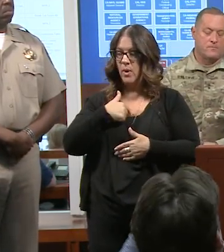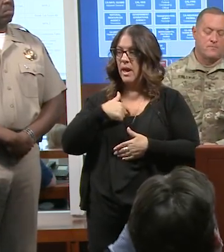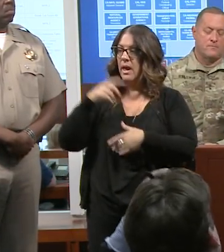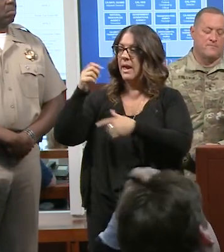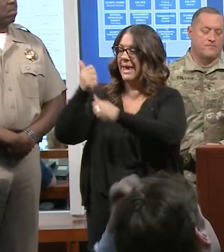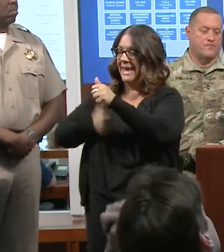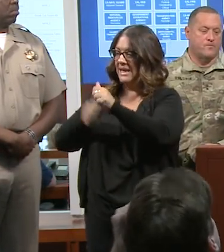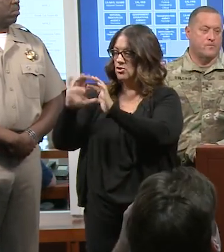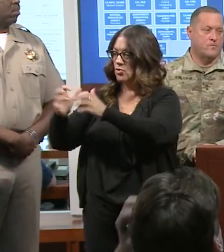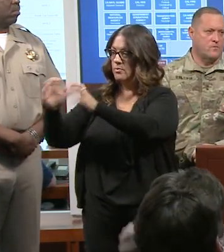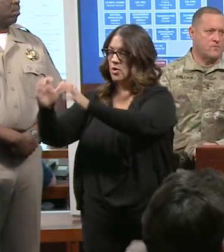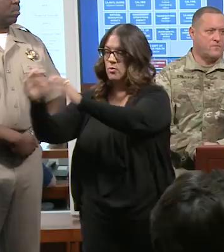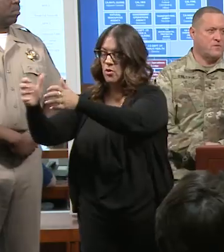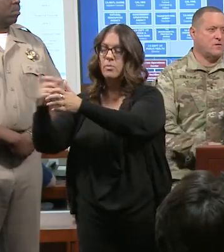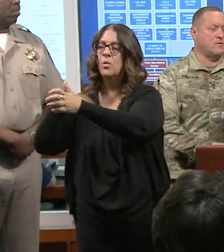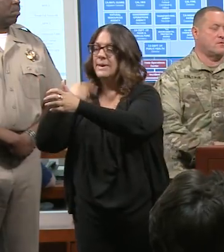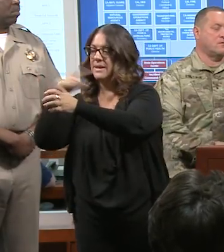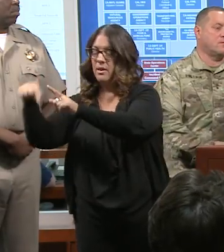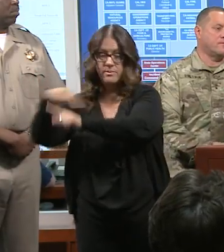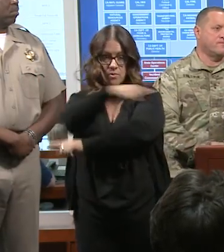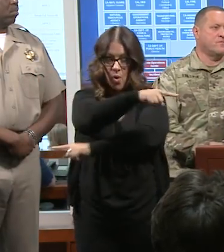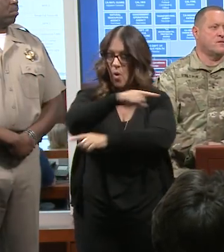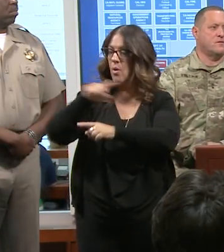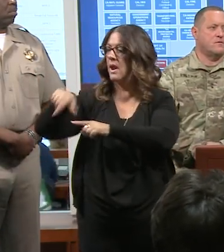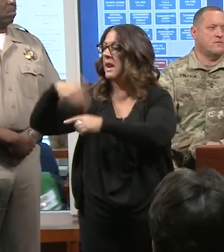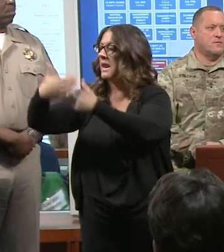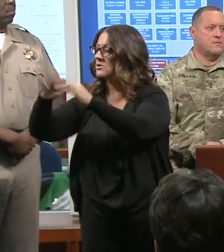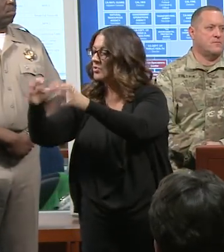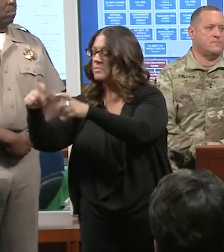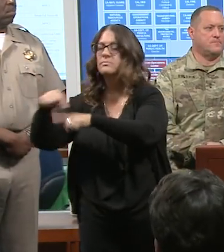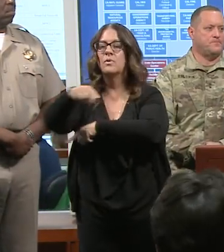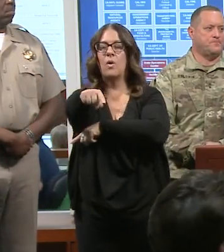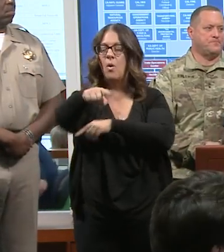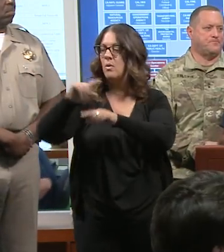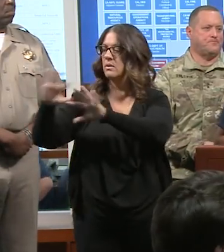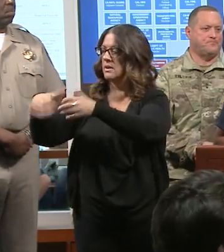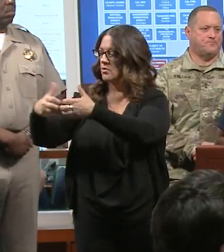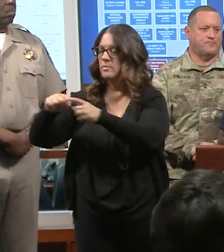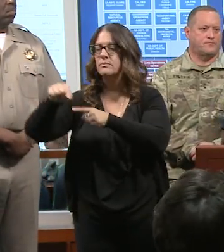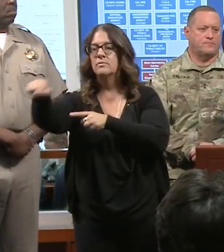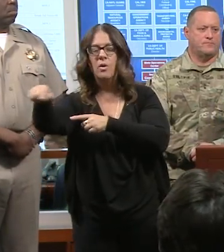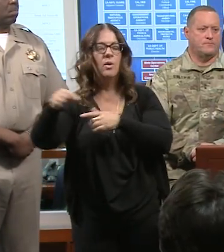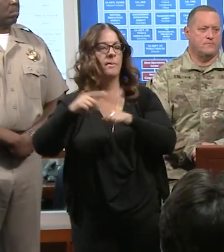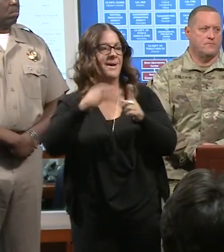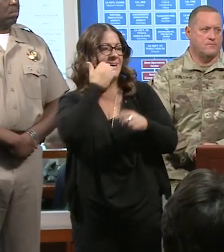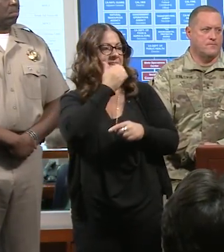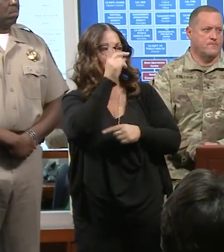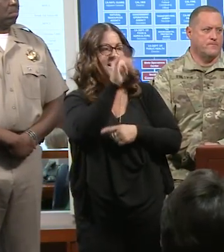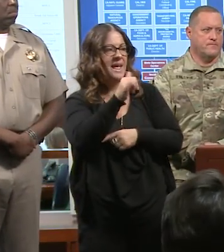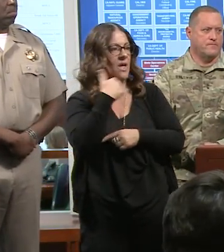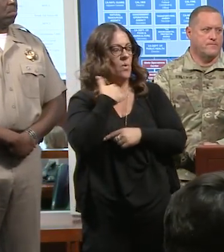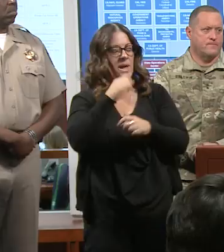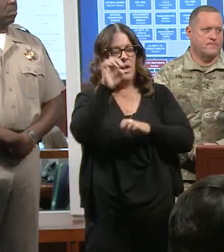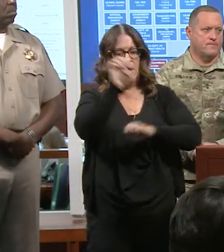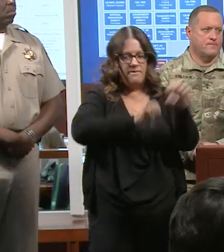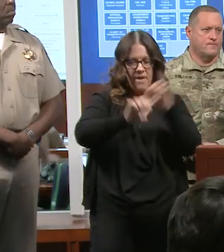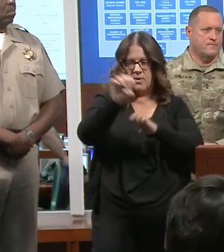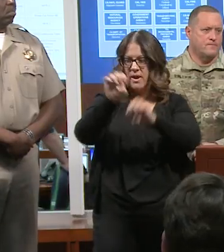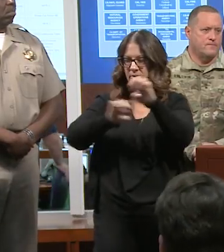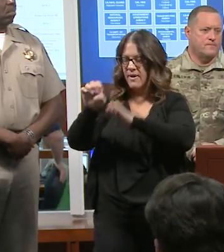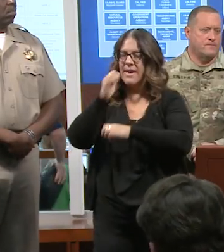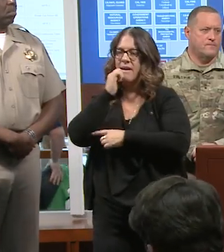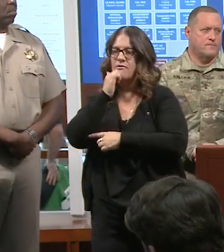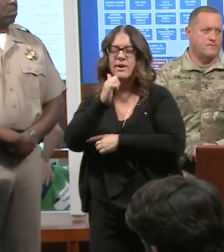incidents at the right time and the right places. And so we're very comfortable with that. Every day, the incidents are reevaluating what their needs are, and that allows